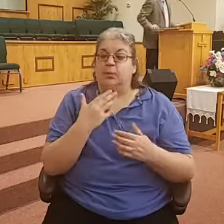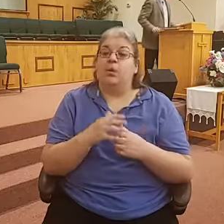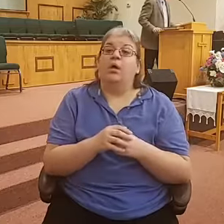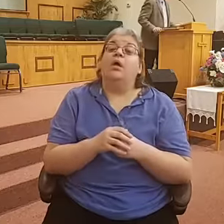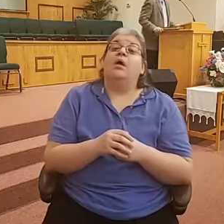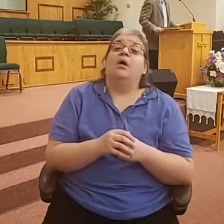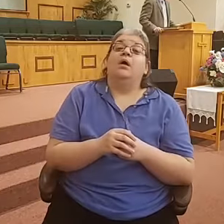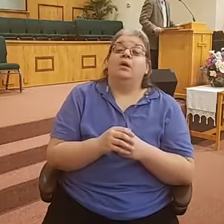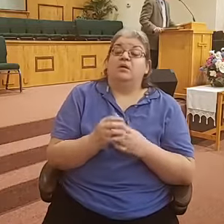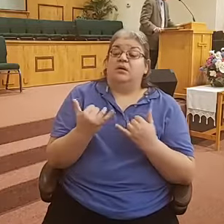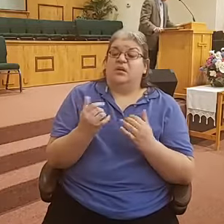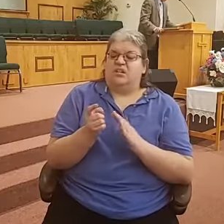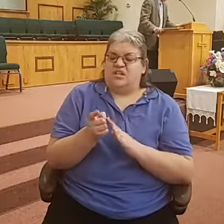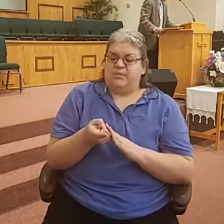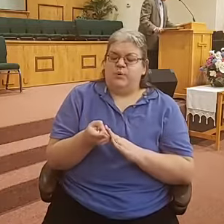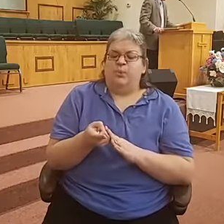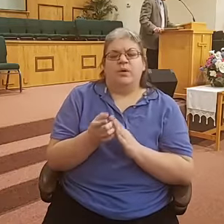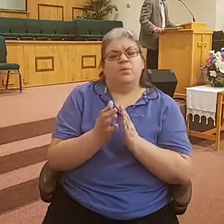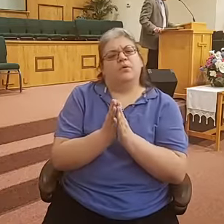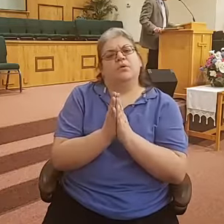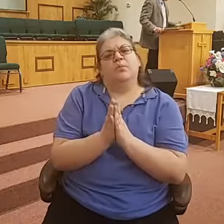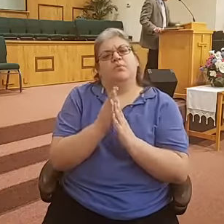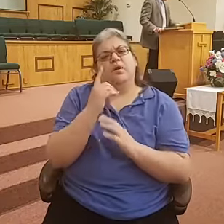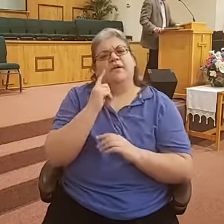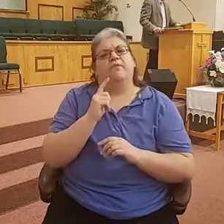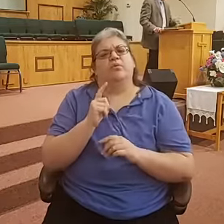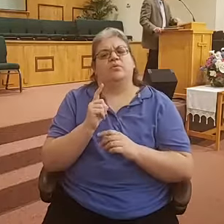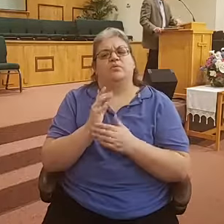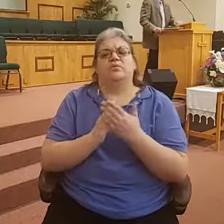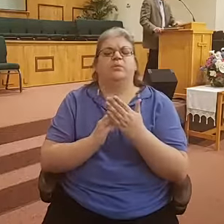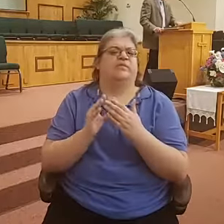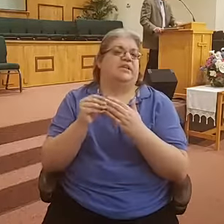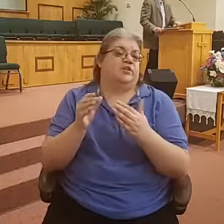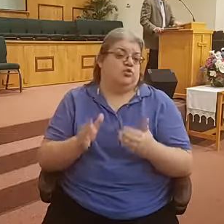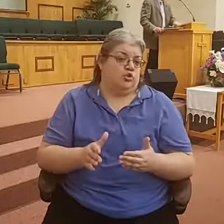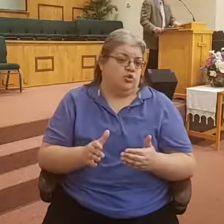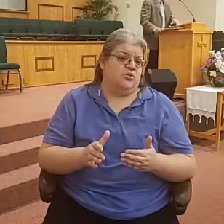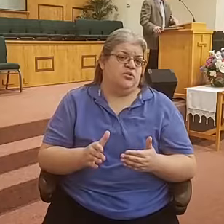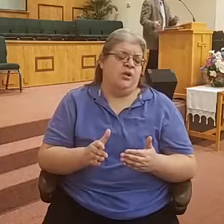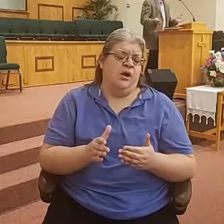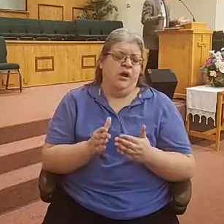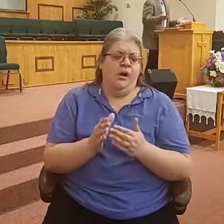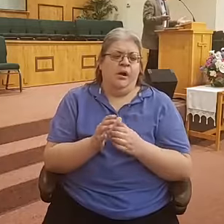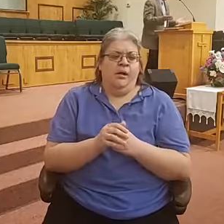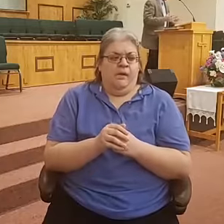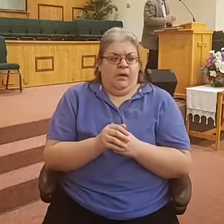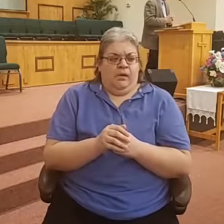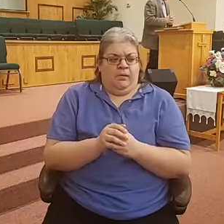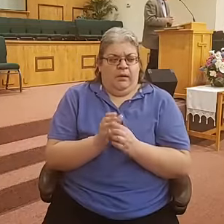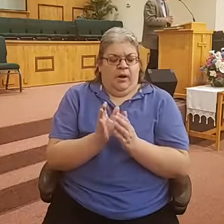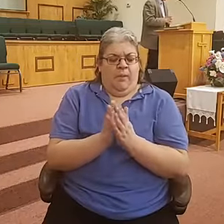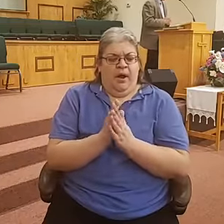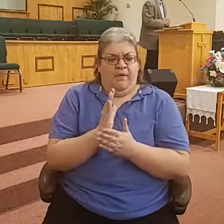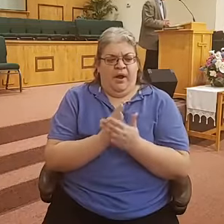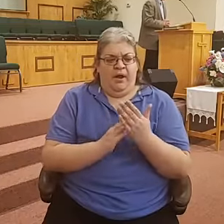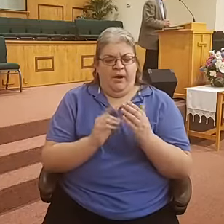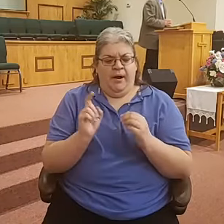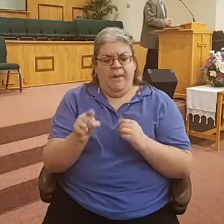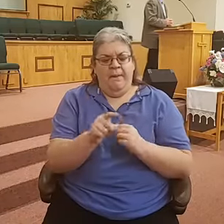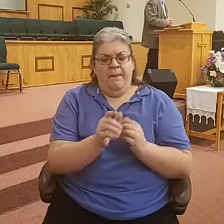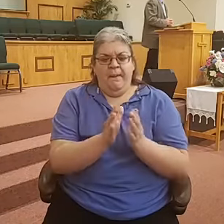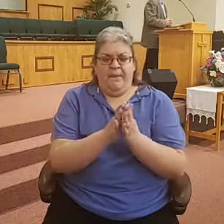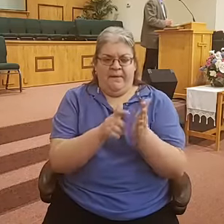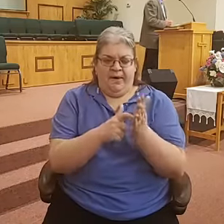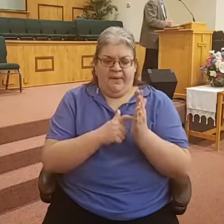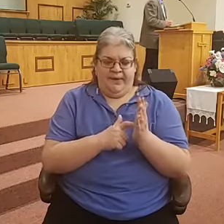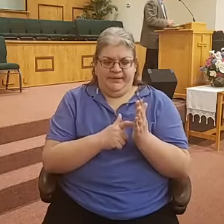to pray over some of our leadership and pray over some of the prayer requests that have been called in,